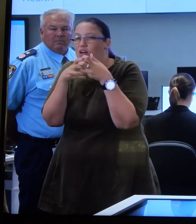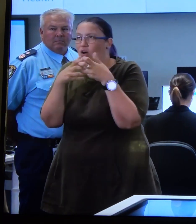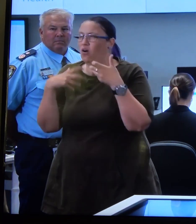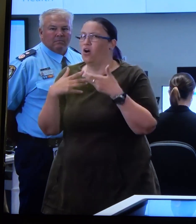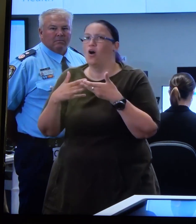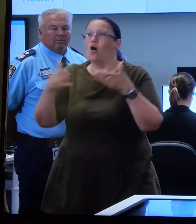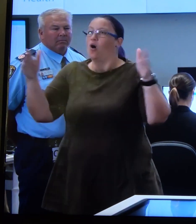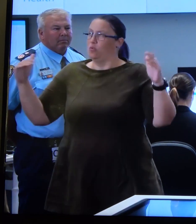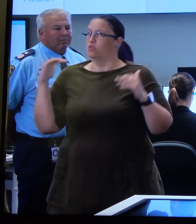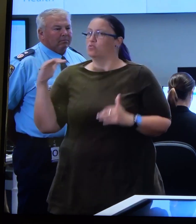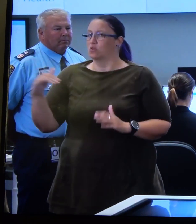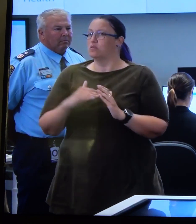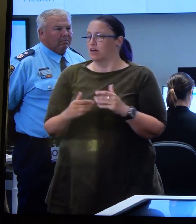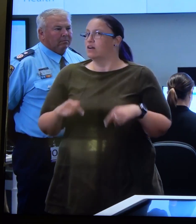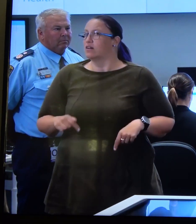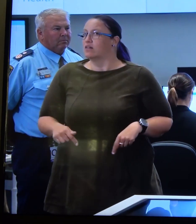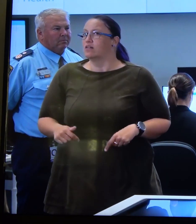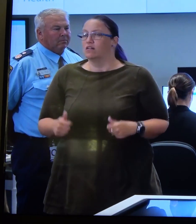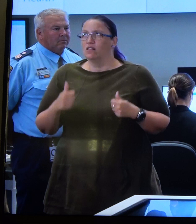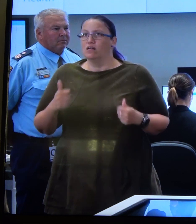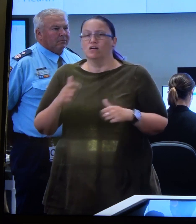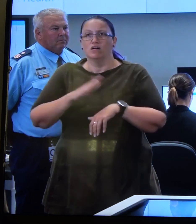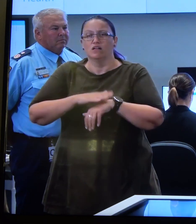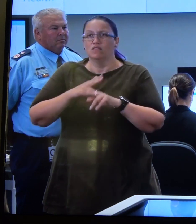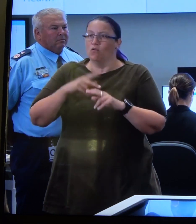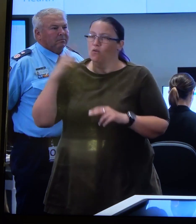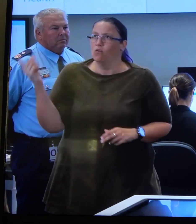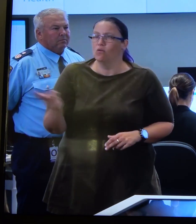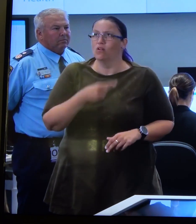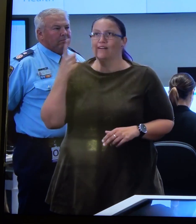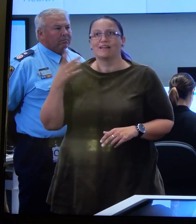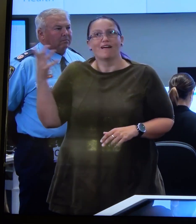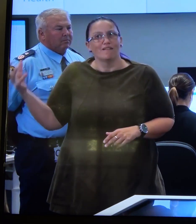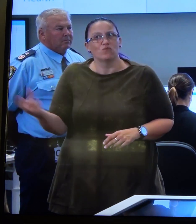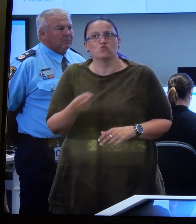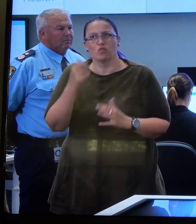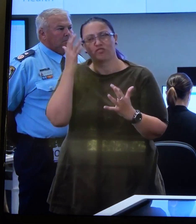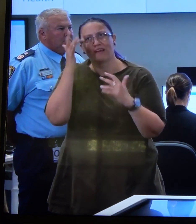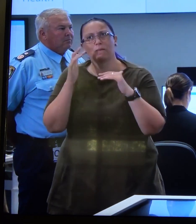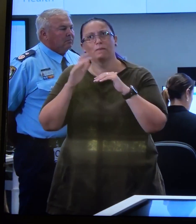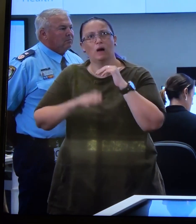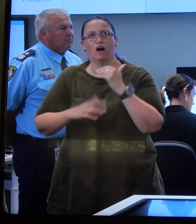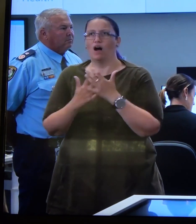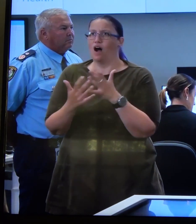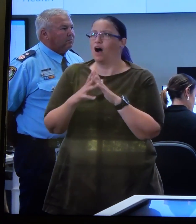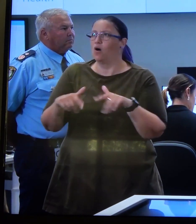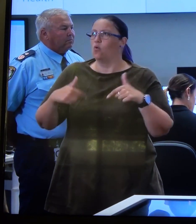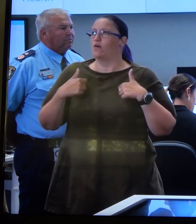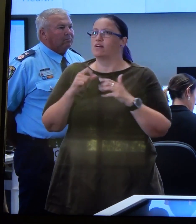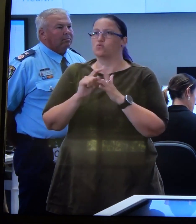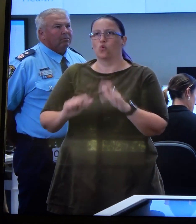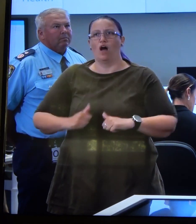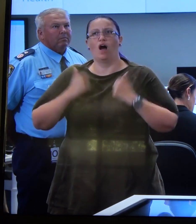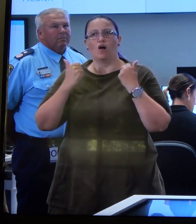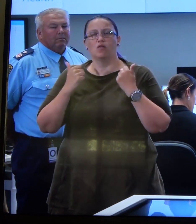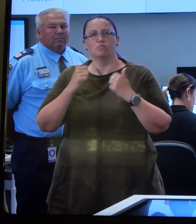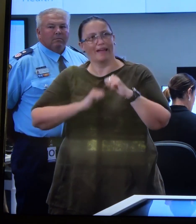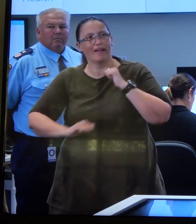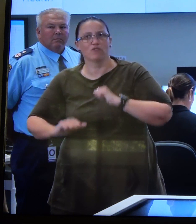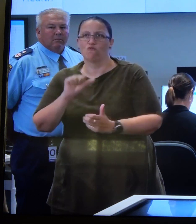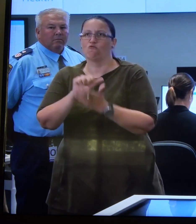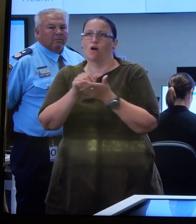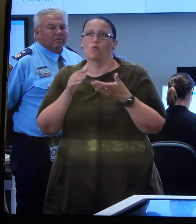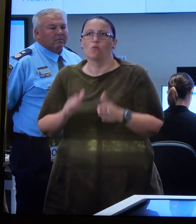we need to work through. This is a time where all of us have to reflect on our behaviours and practices